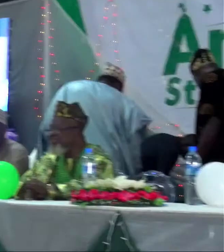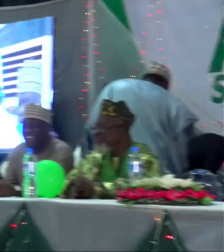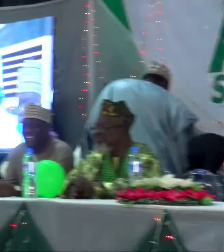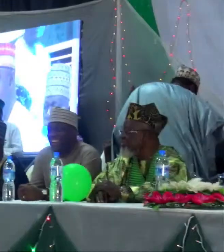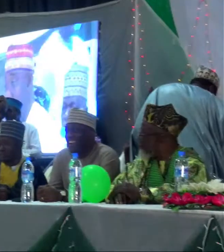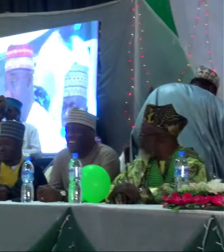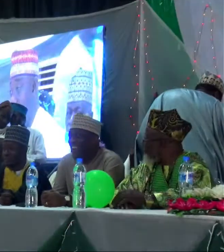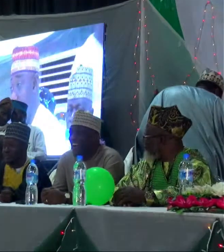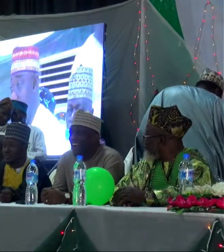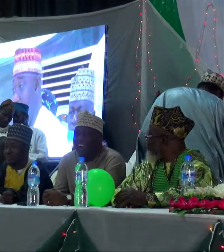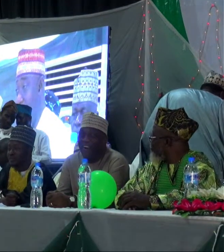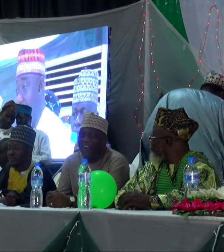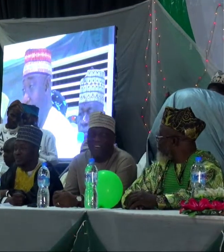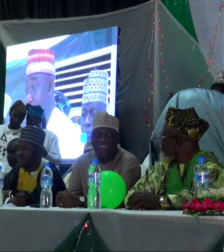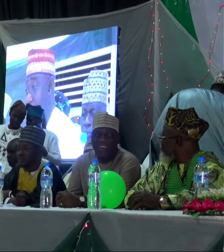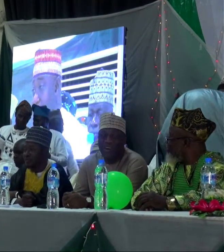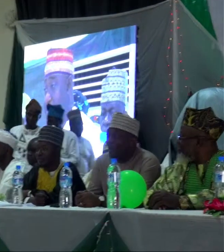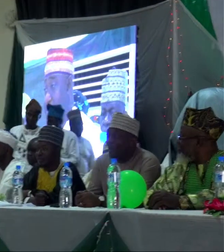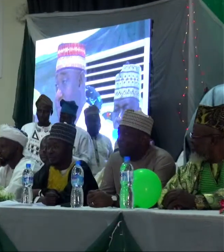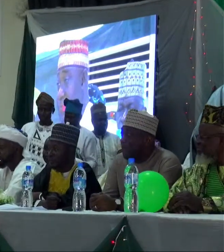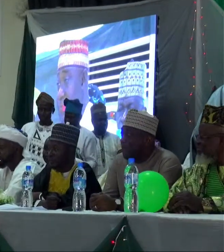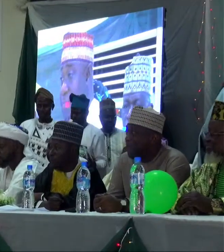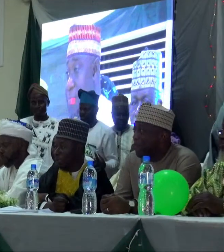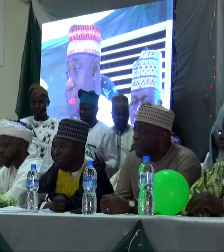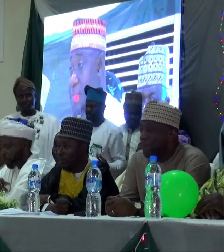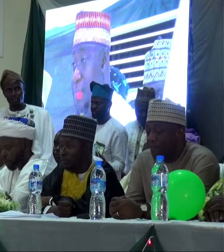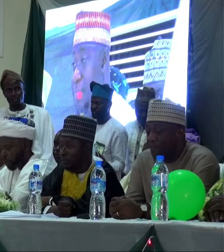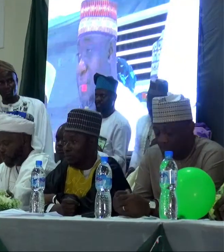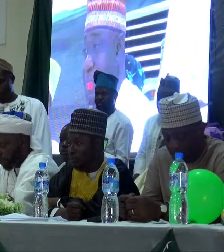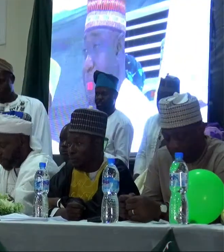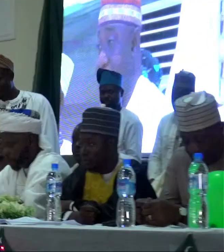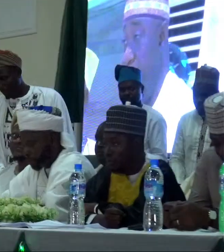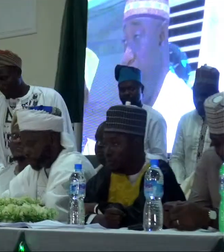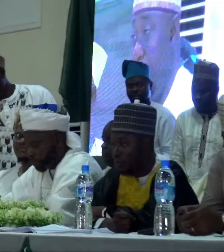So we want to have, we now have presentation from the glorious